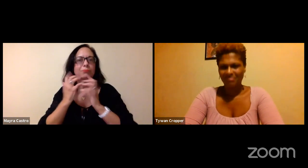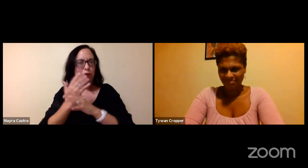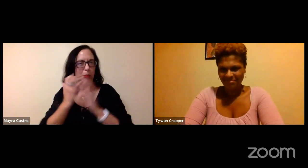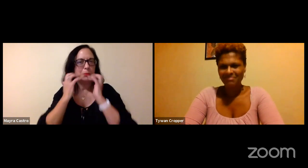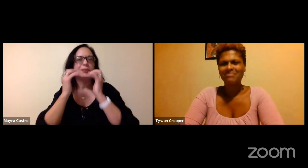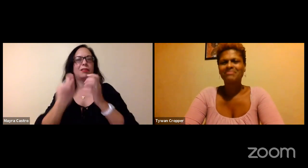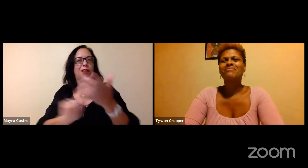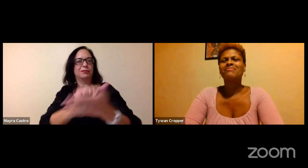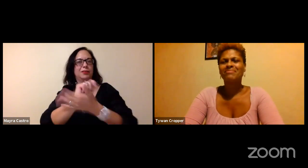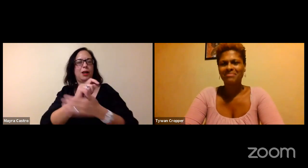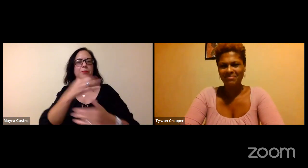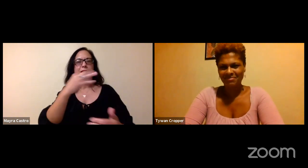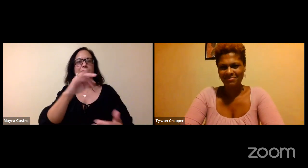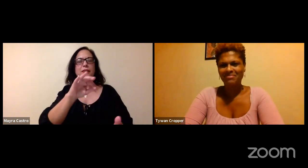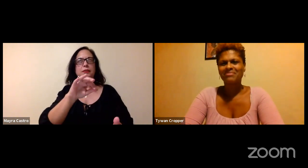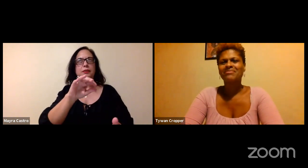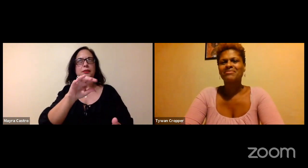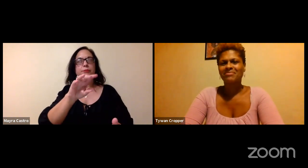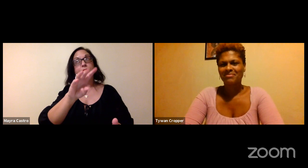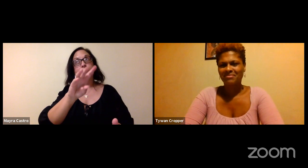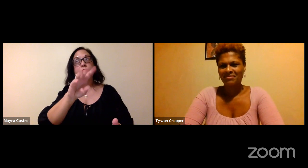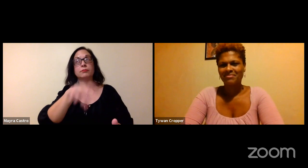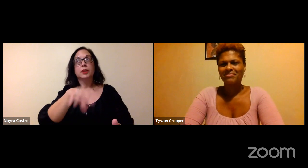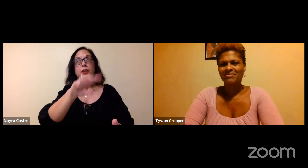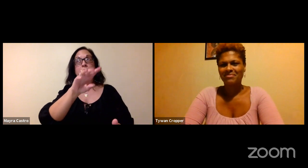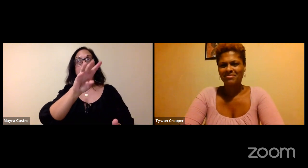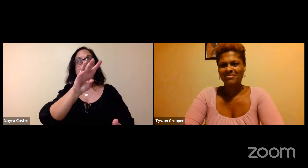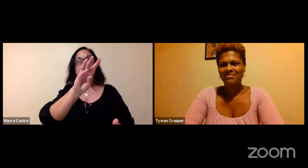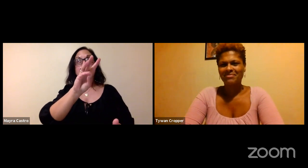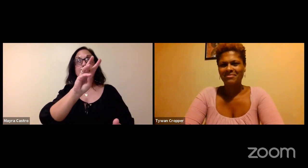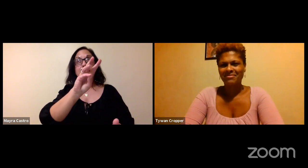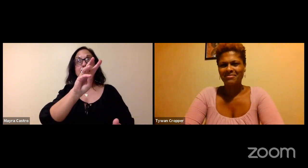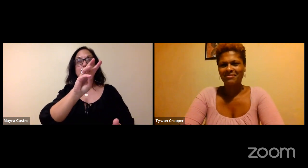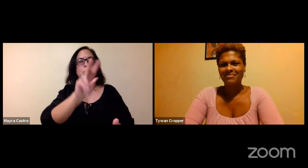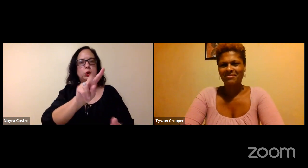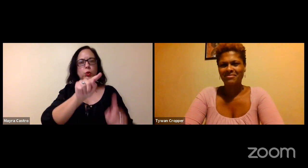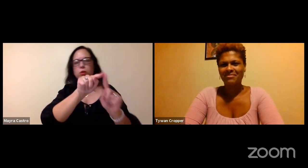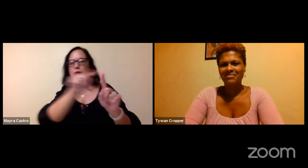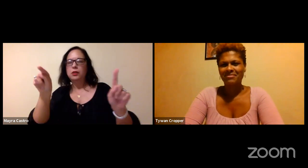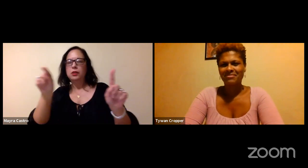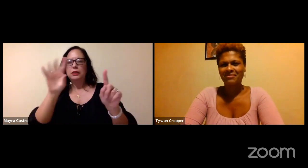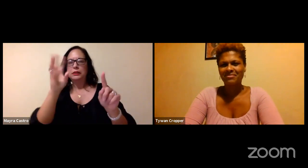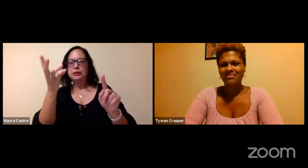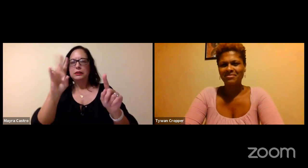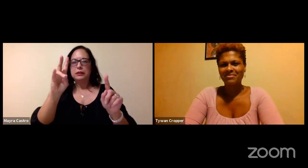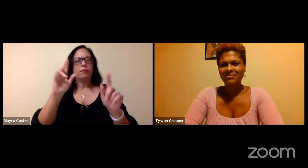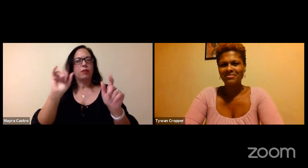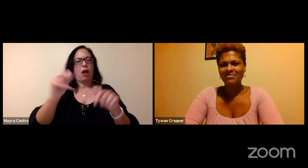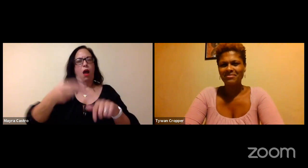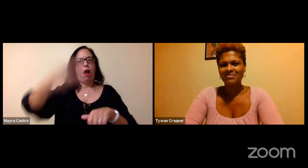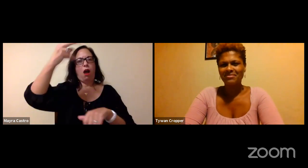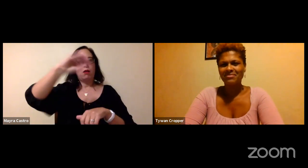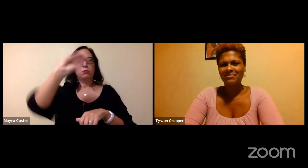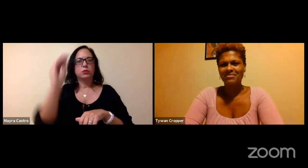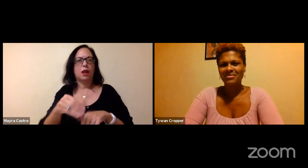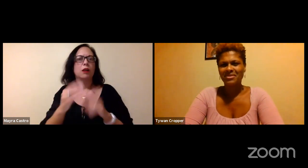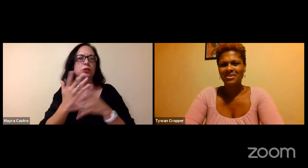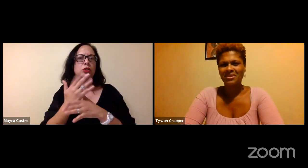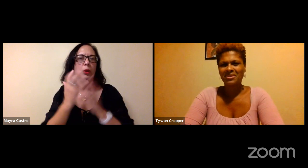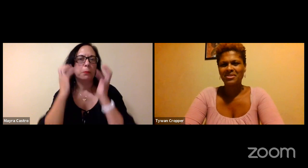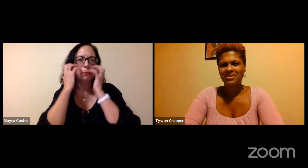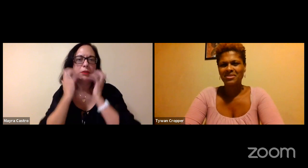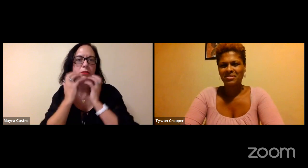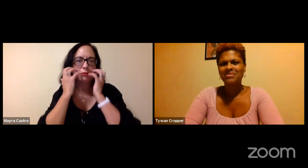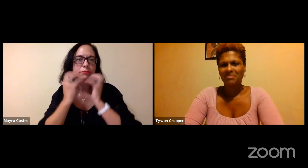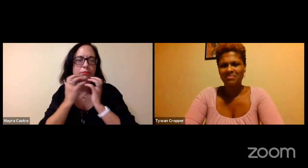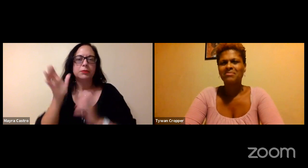and I became deaf because I had German measles, which would have been like